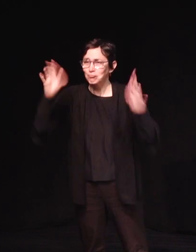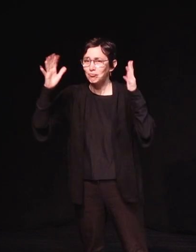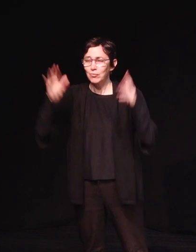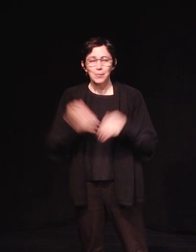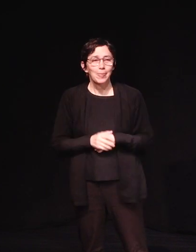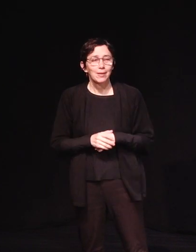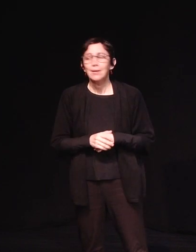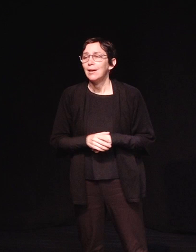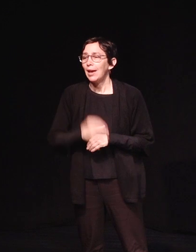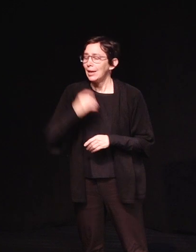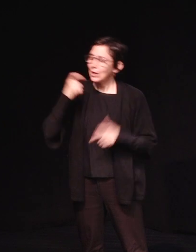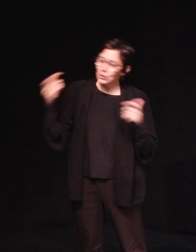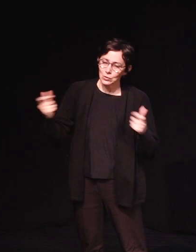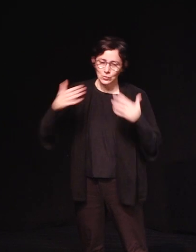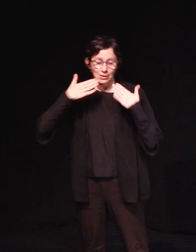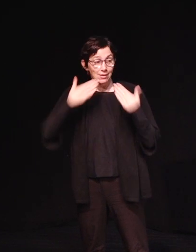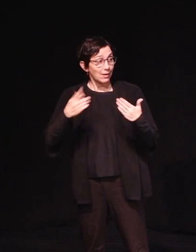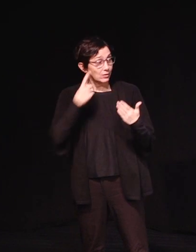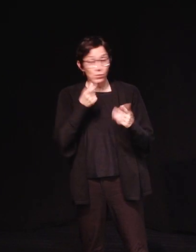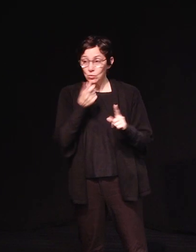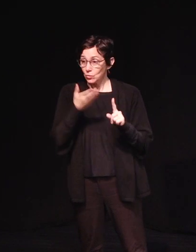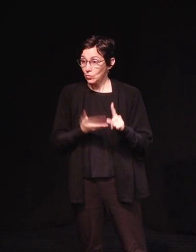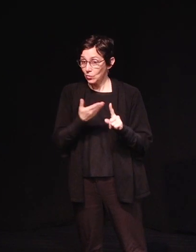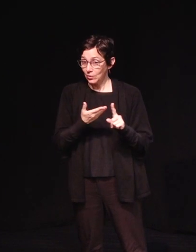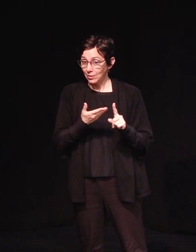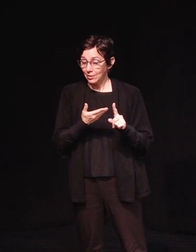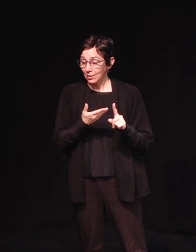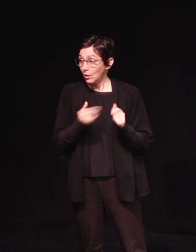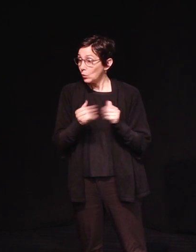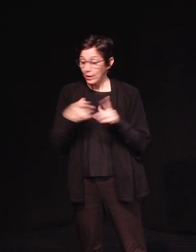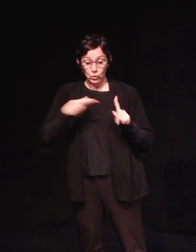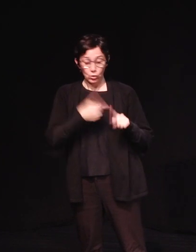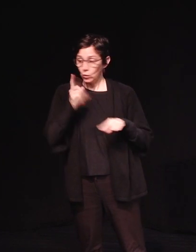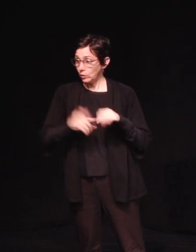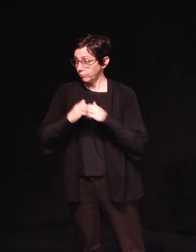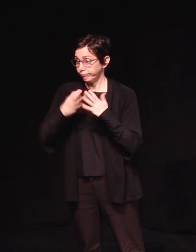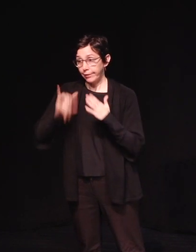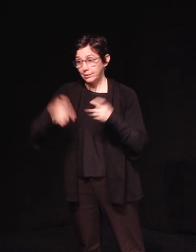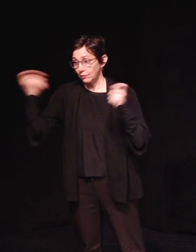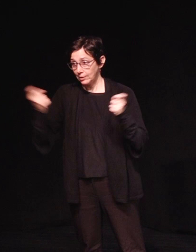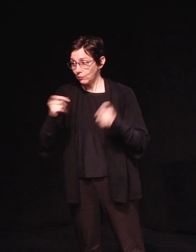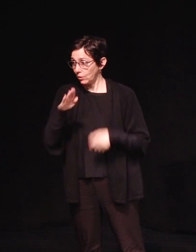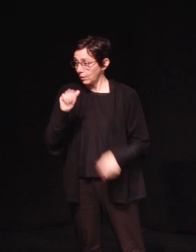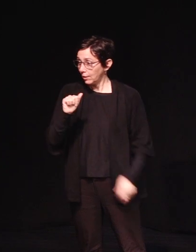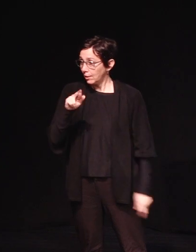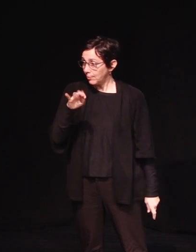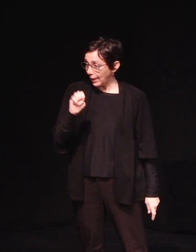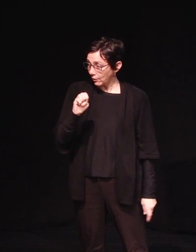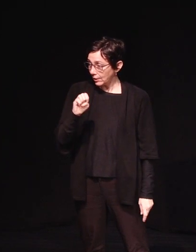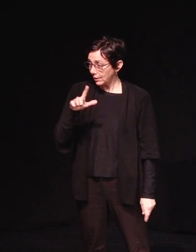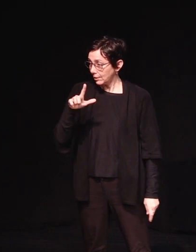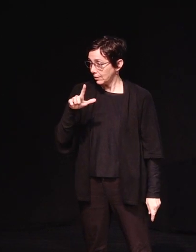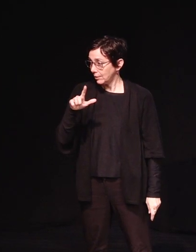I want to give a huge, huge thank you now to a person who we could not do this festival without her, Barry Lovey. Barry is our major gifts